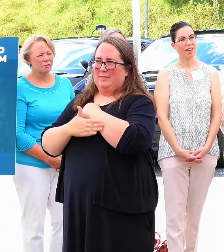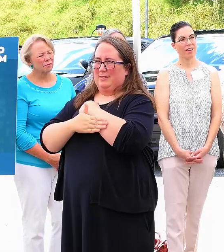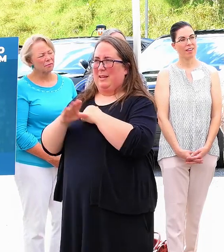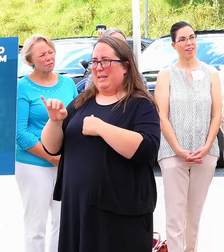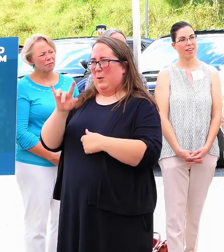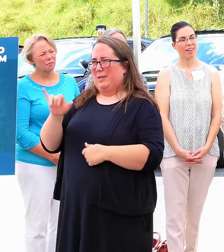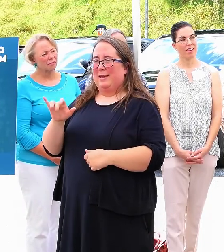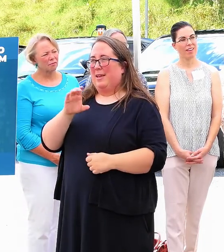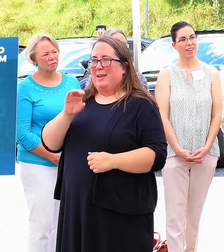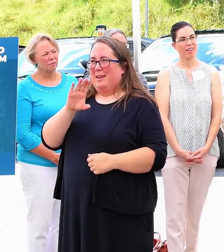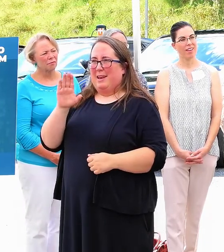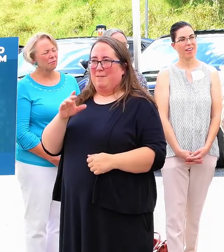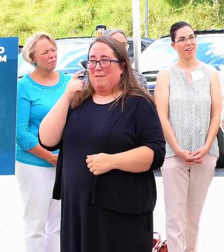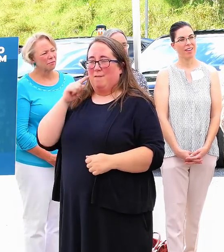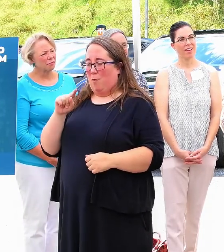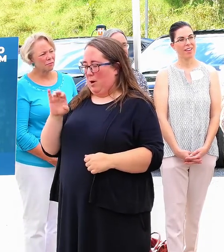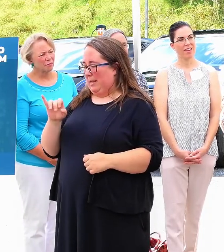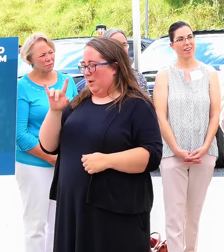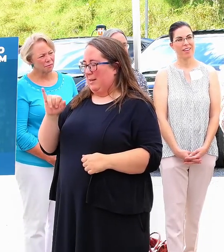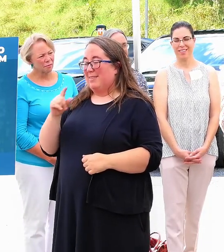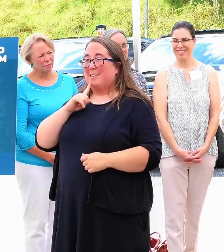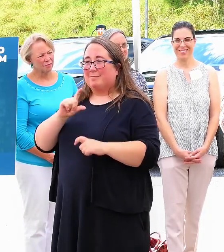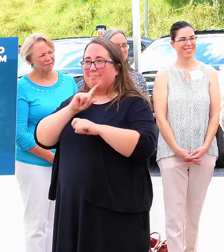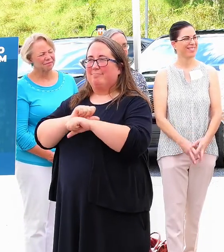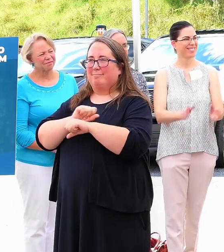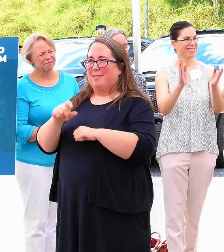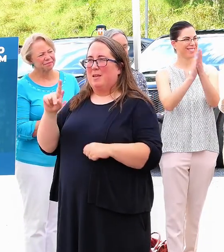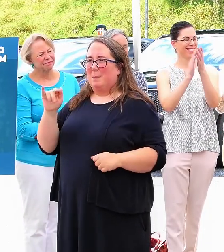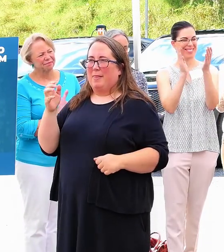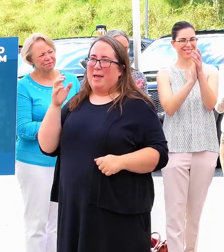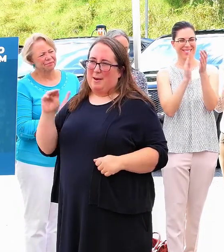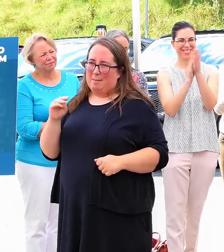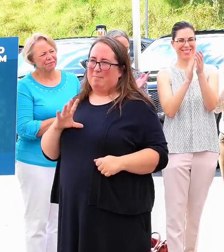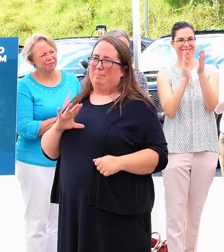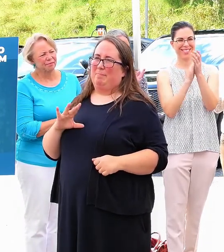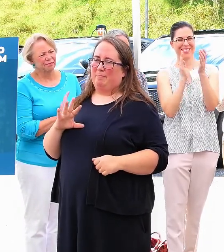never done a plaque ceremony for a county that's a platinum county.